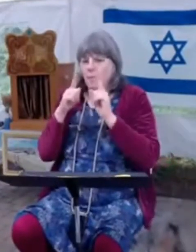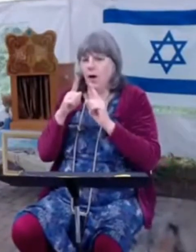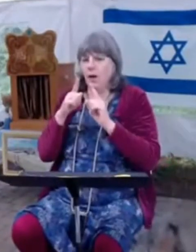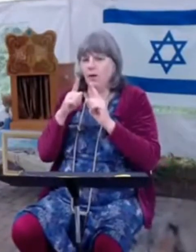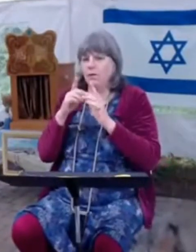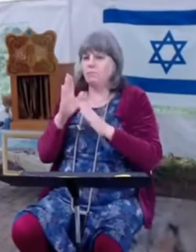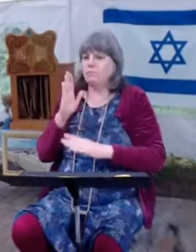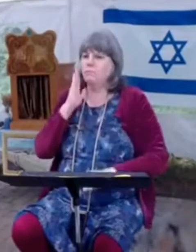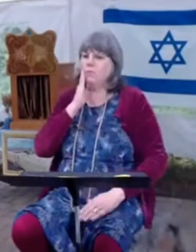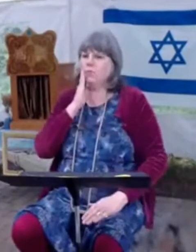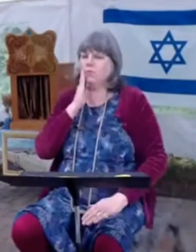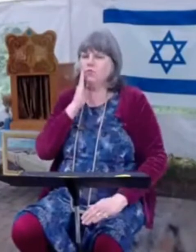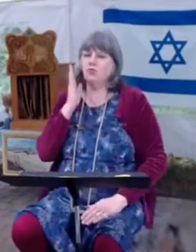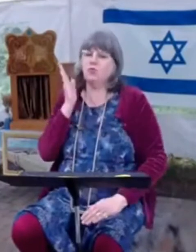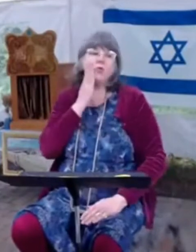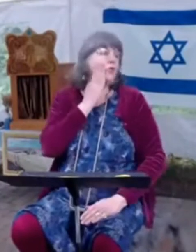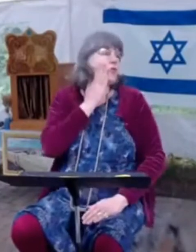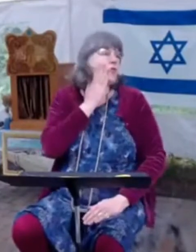like